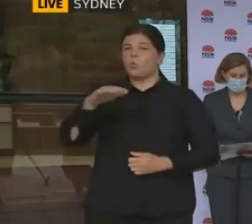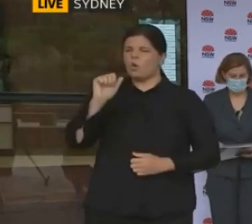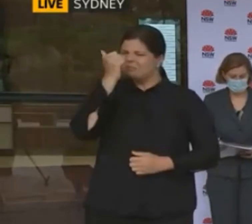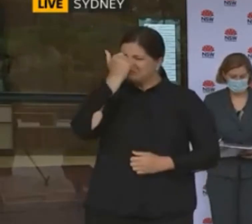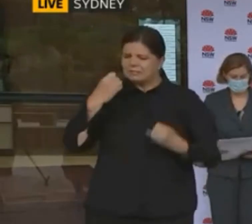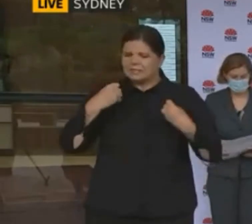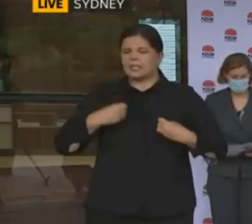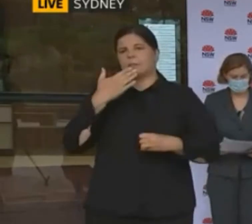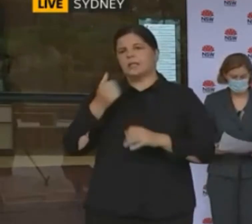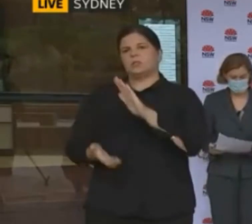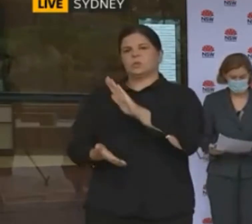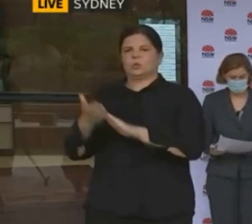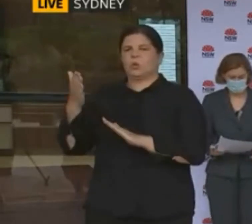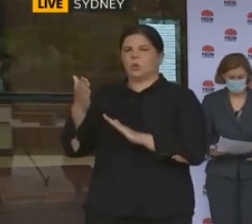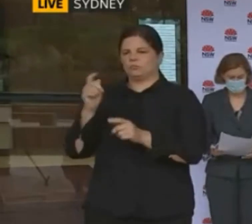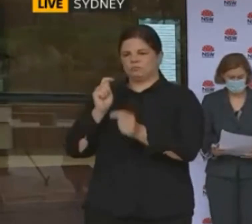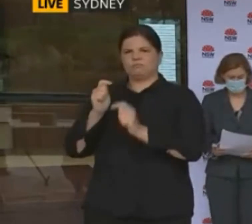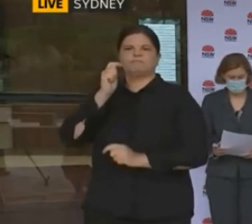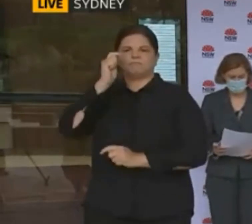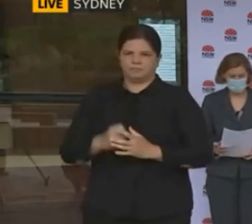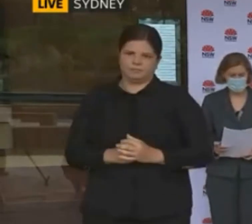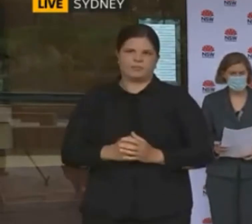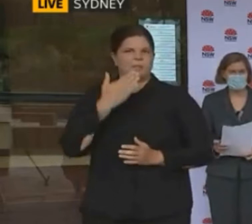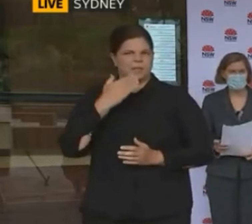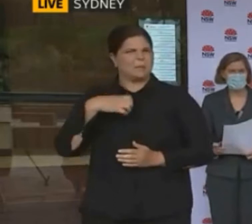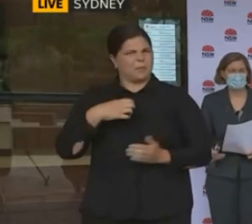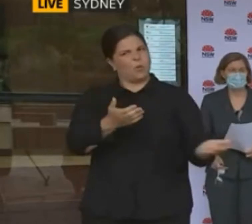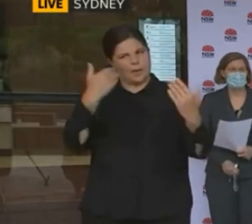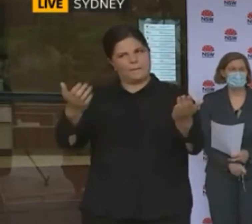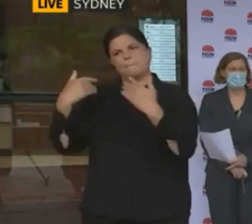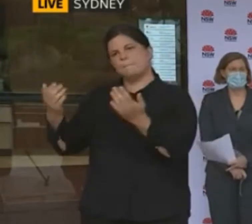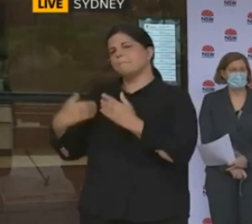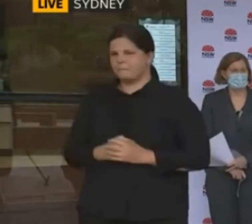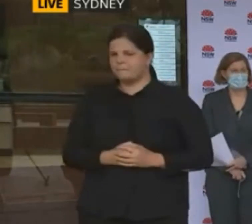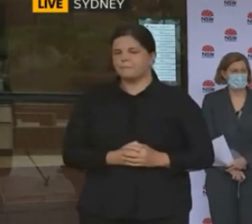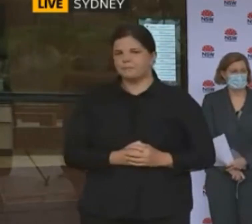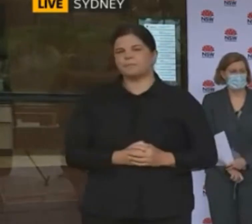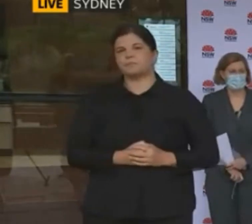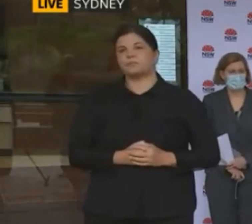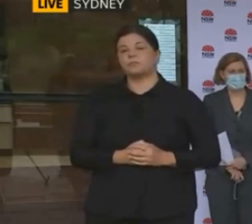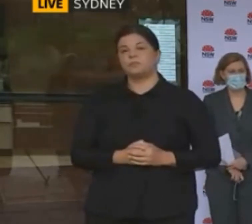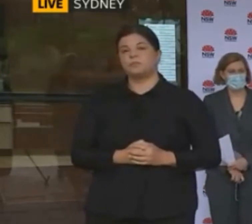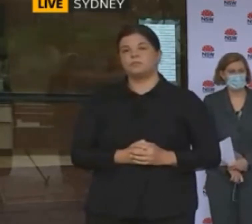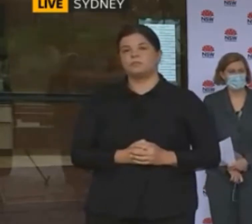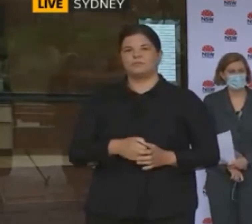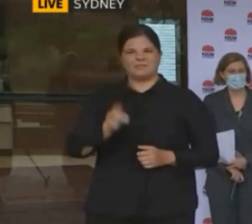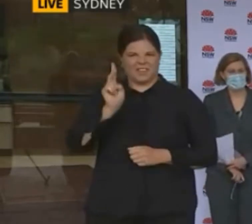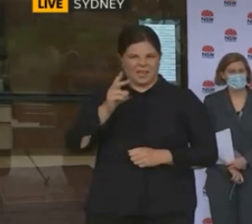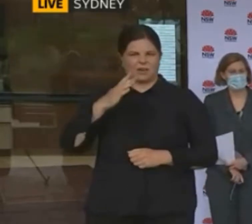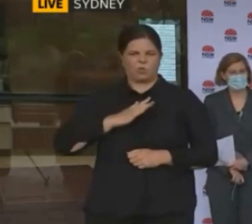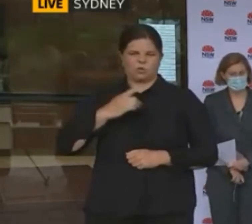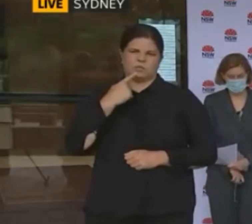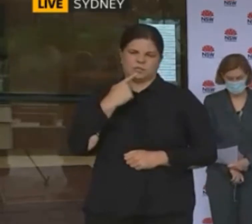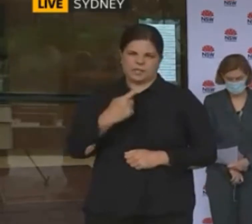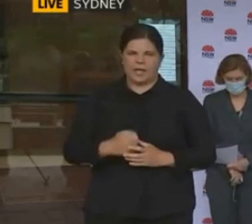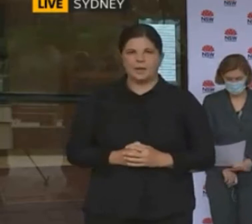high alert, and we really need to get those testing numbers up. So can I please encourage everybody to do so? I also again want to turn